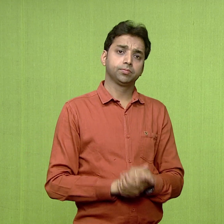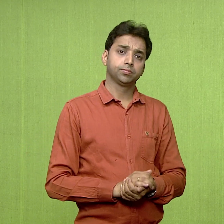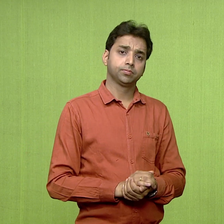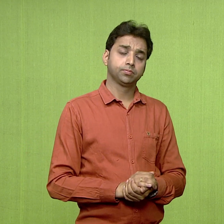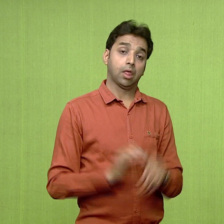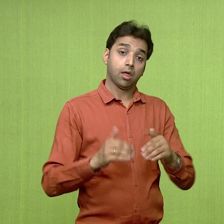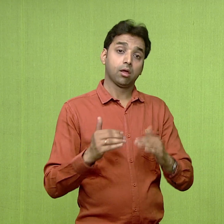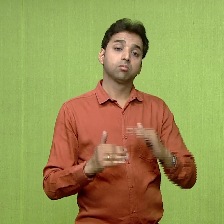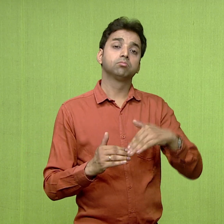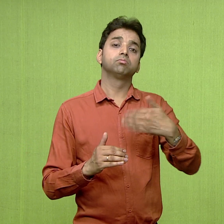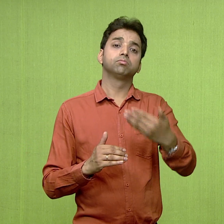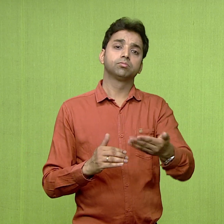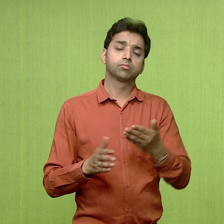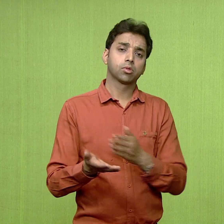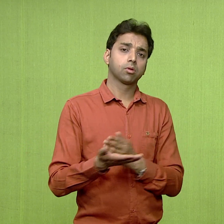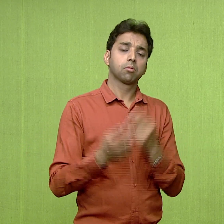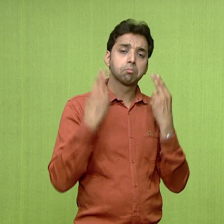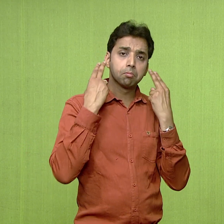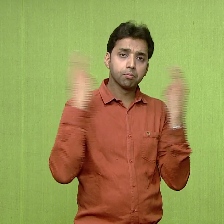also became very popular.